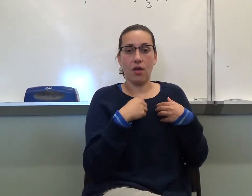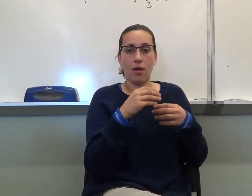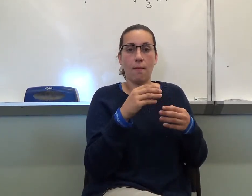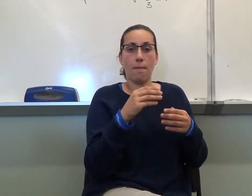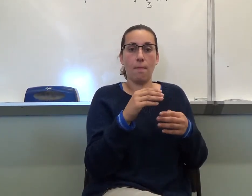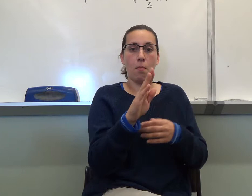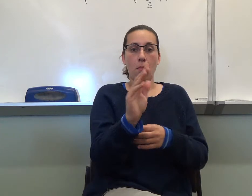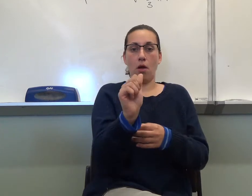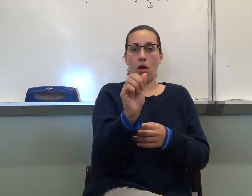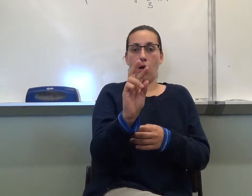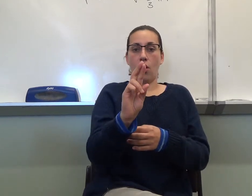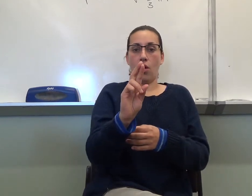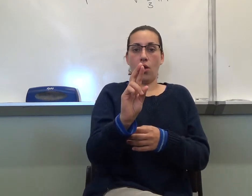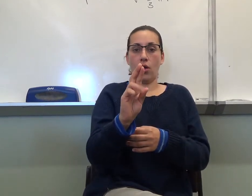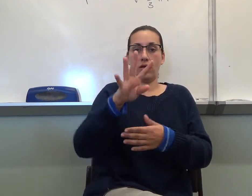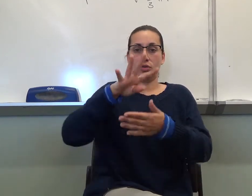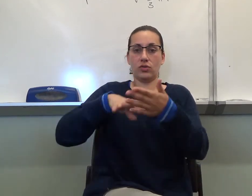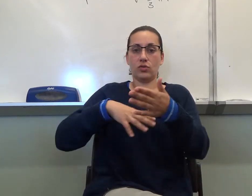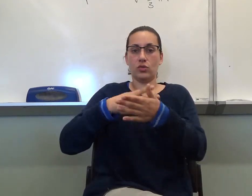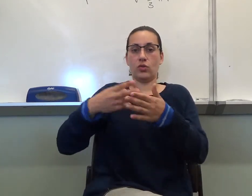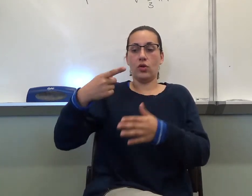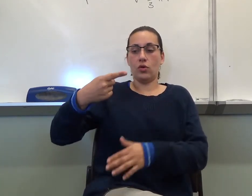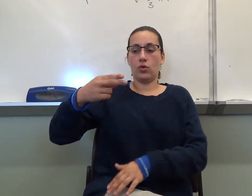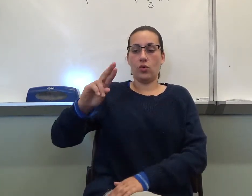graphs are one of those popular ways of presenting data.